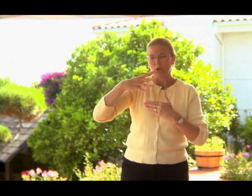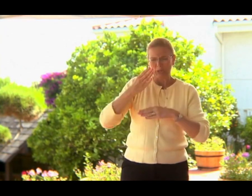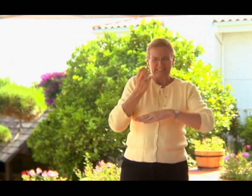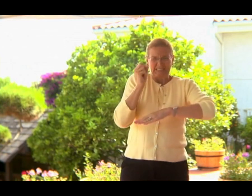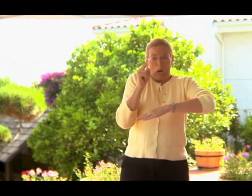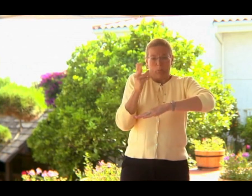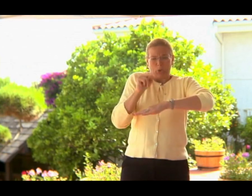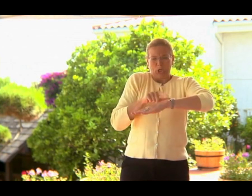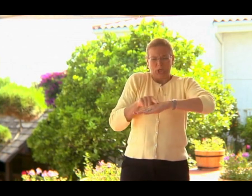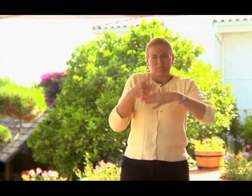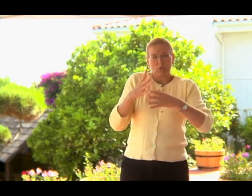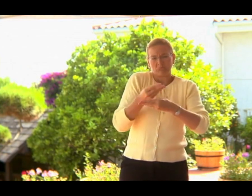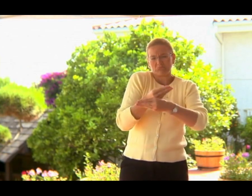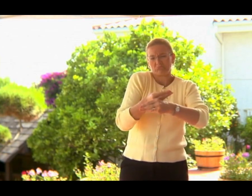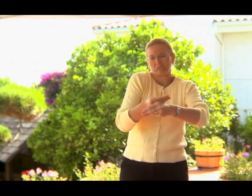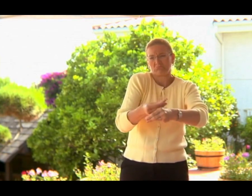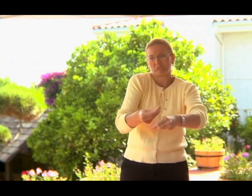reduce future damage.